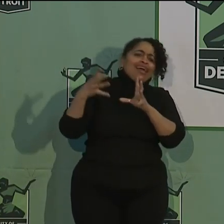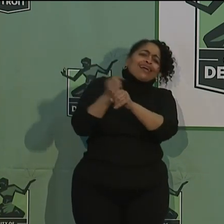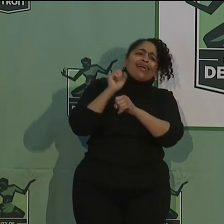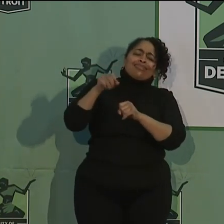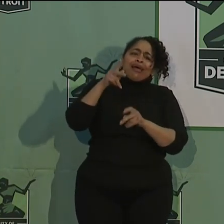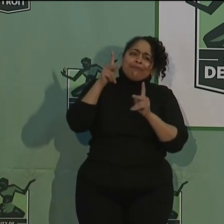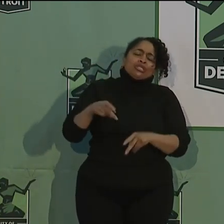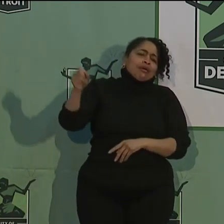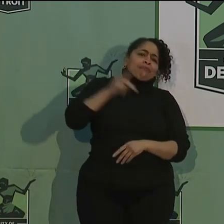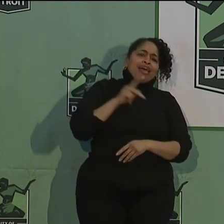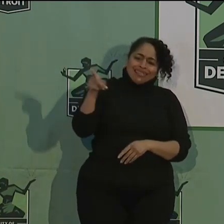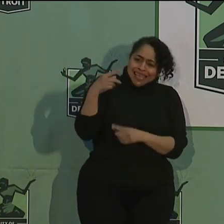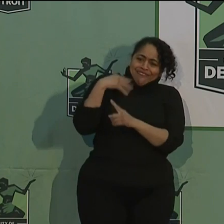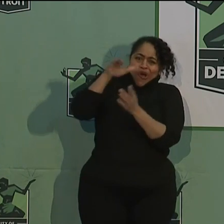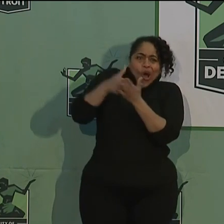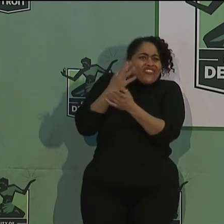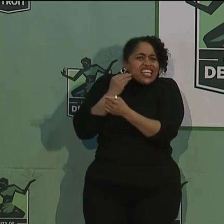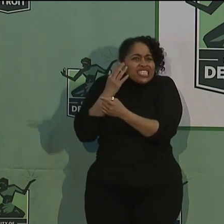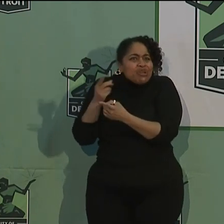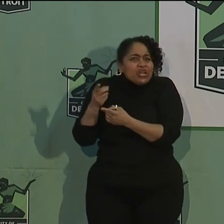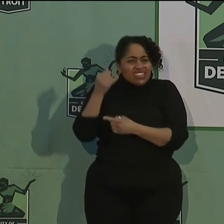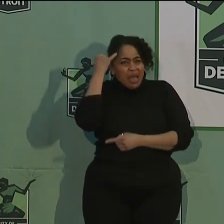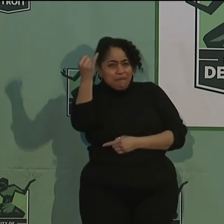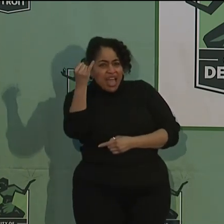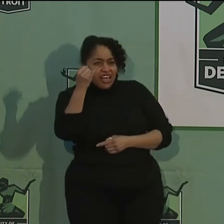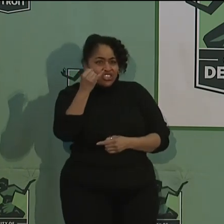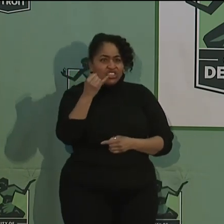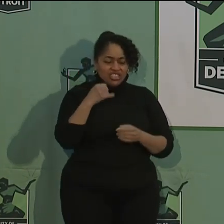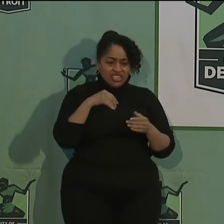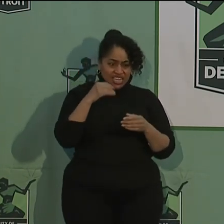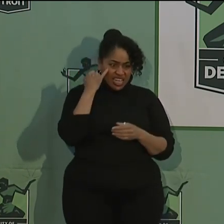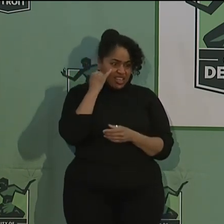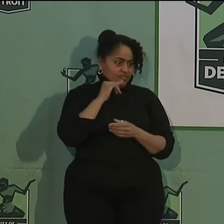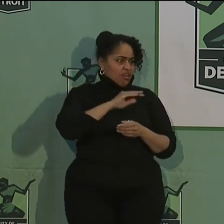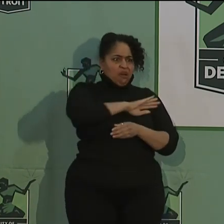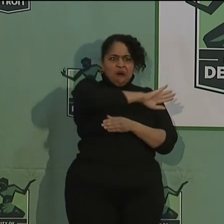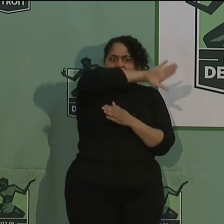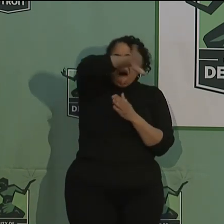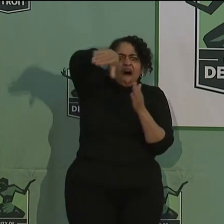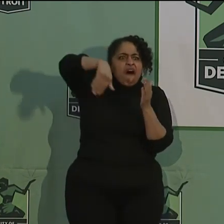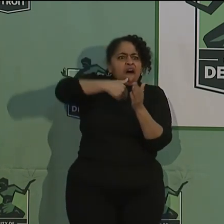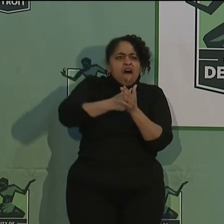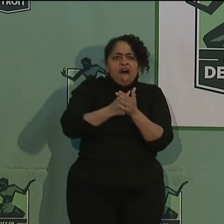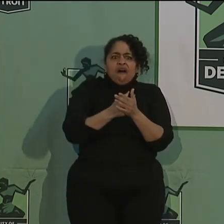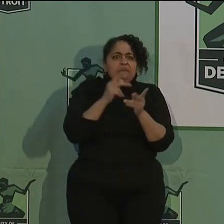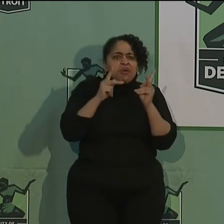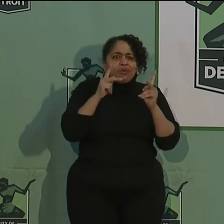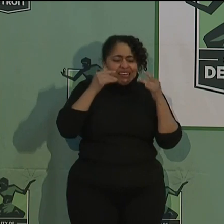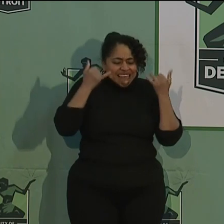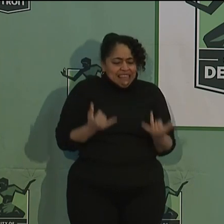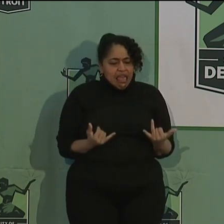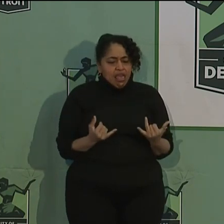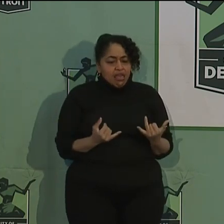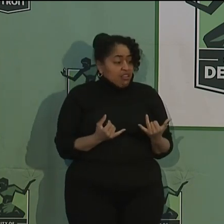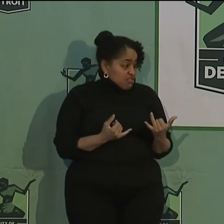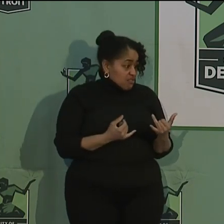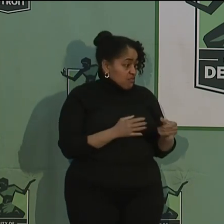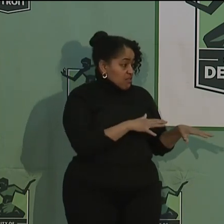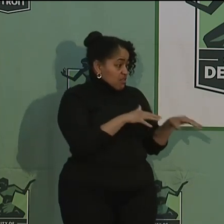Imagine across the economy what would happen if people all switched jobs over